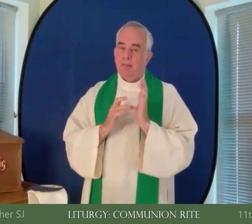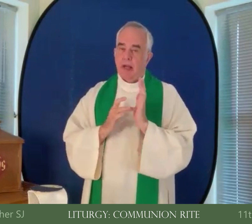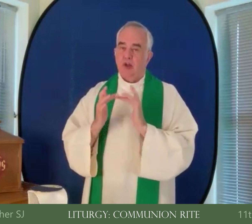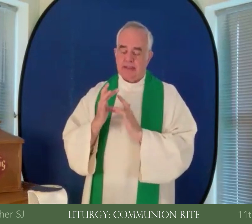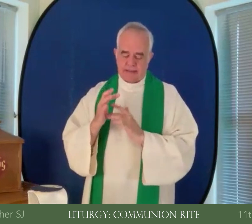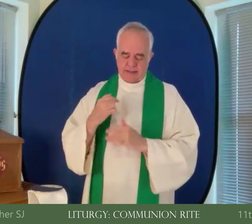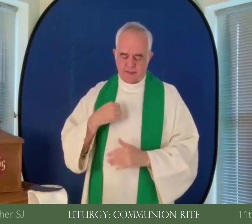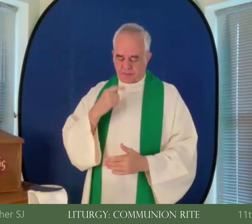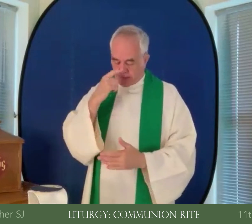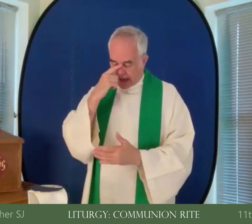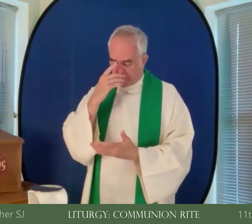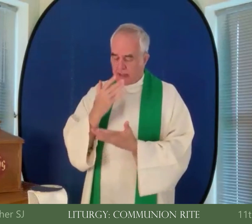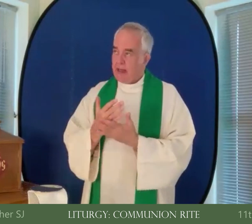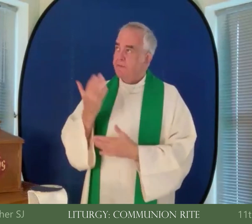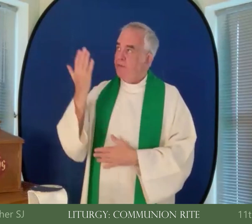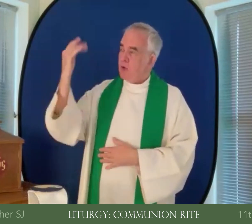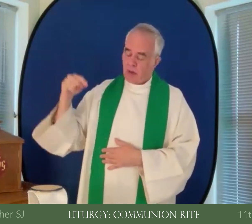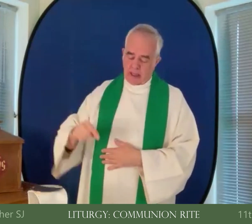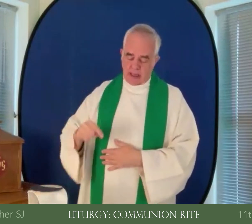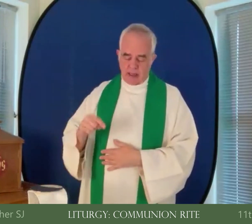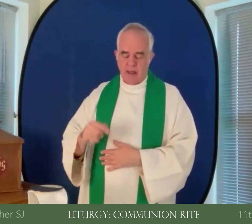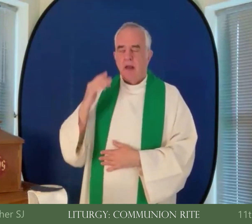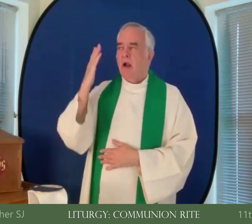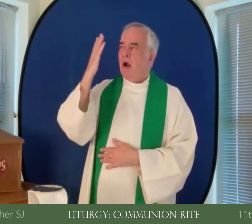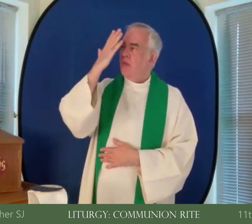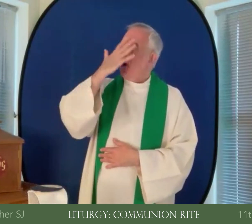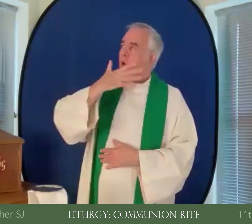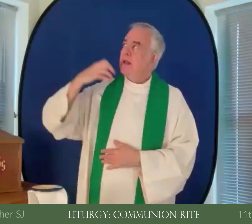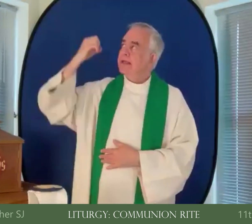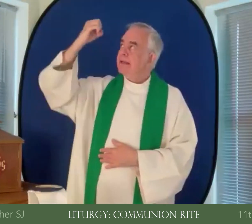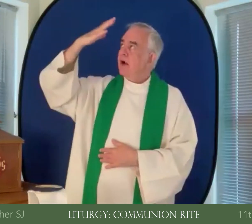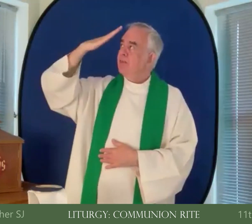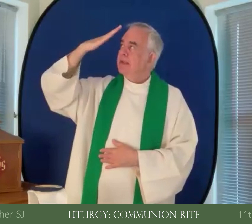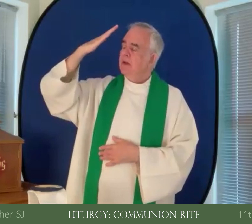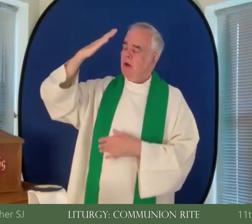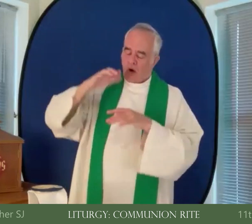Our Jesus, I believe you are here at the holy sacrament